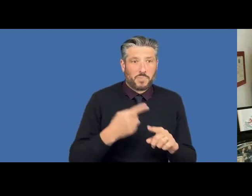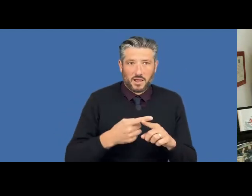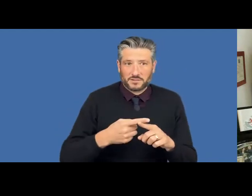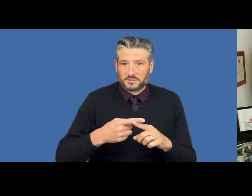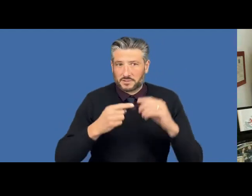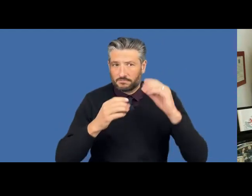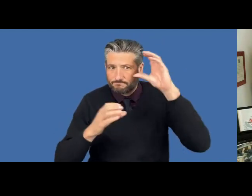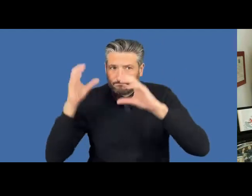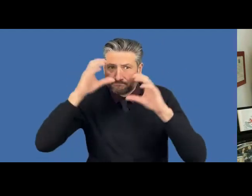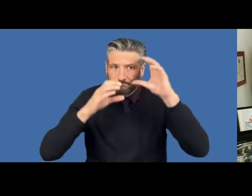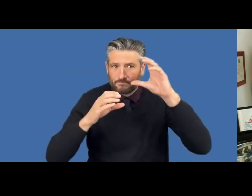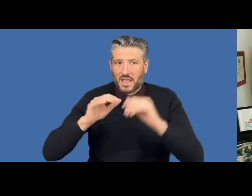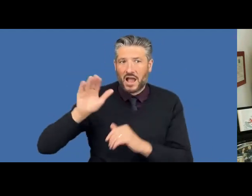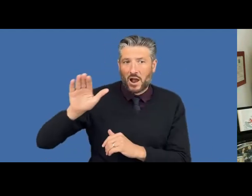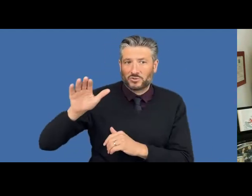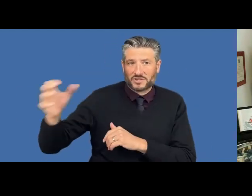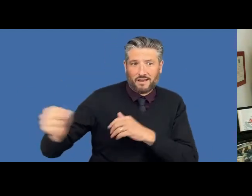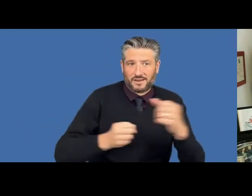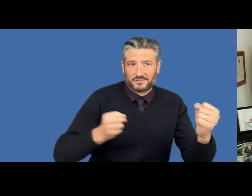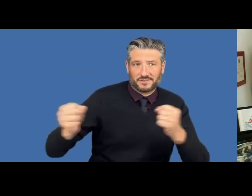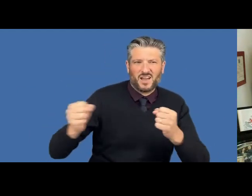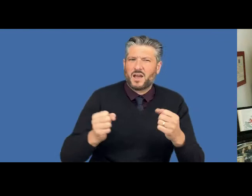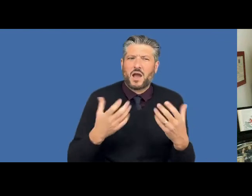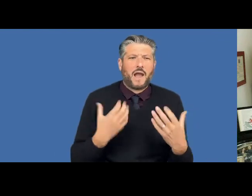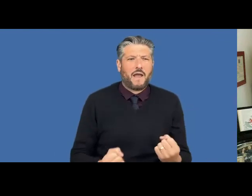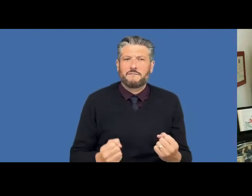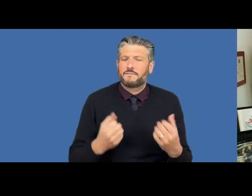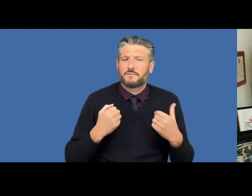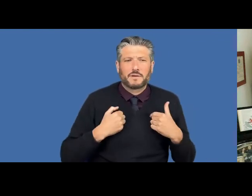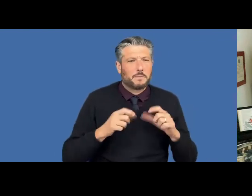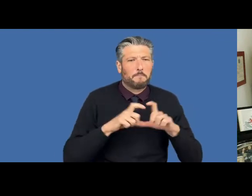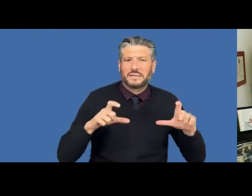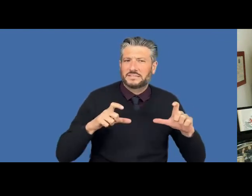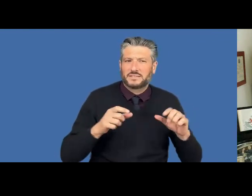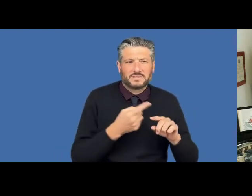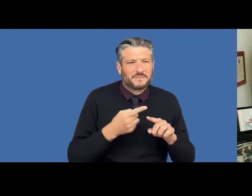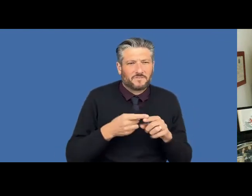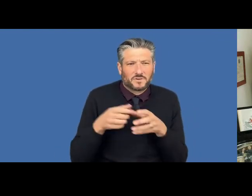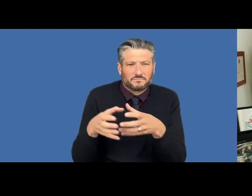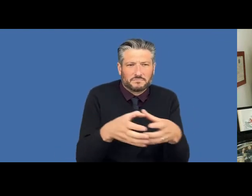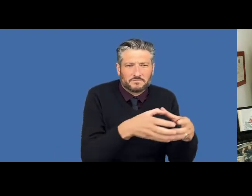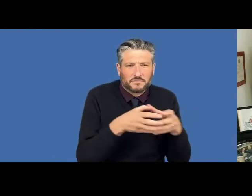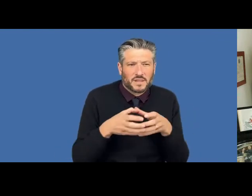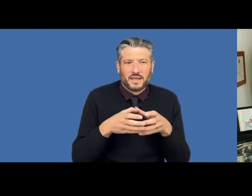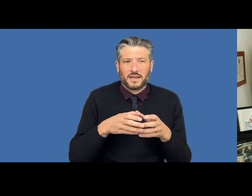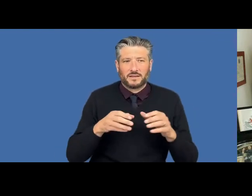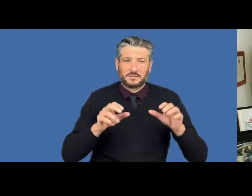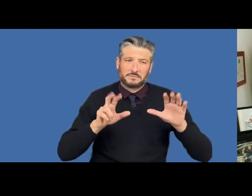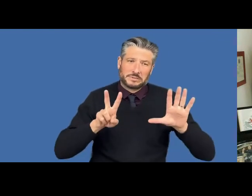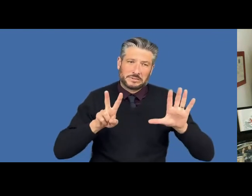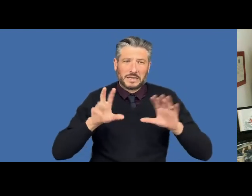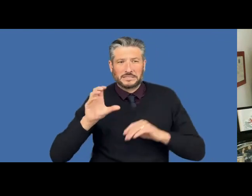over 70 SPOCs across different areas of our business that it's not their day job to do